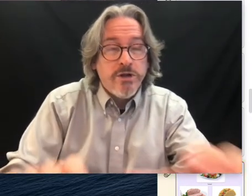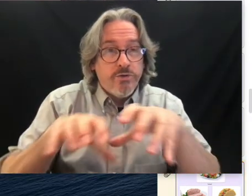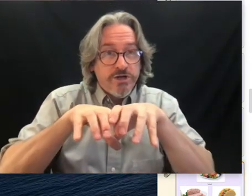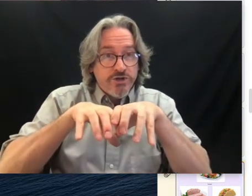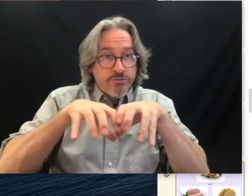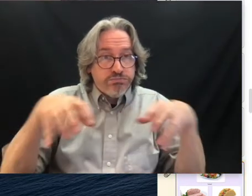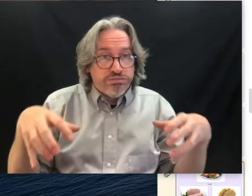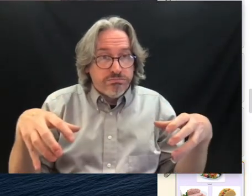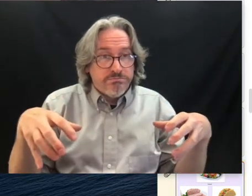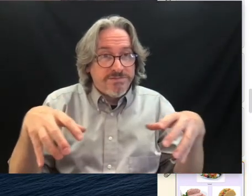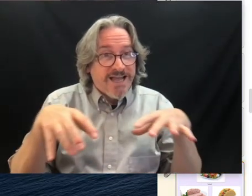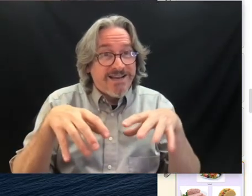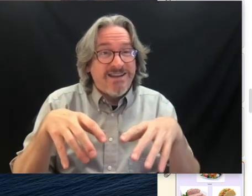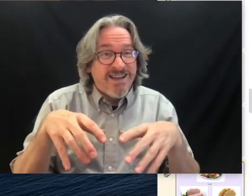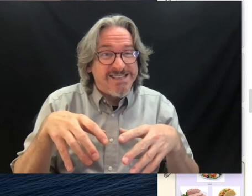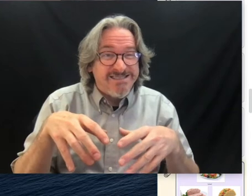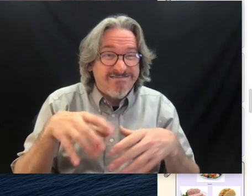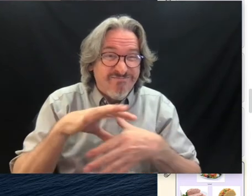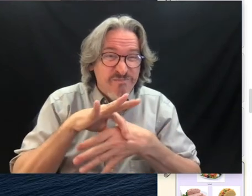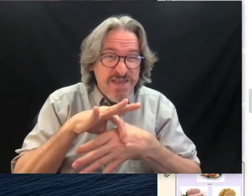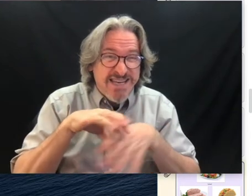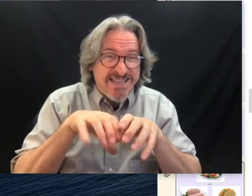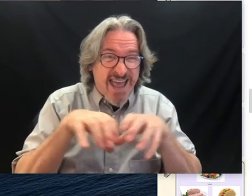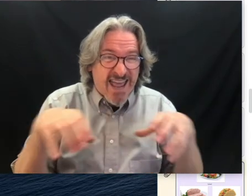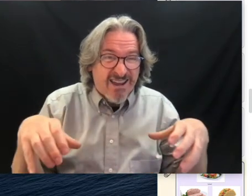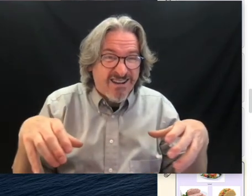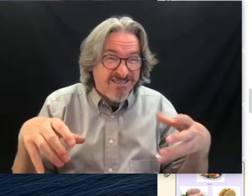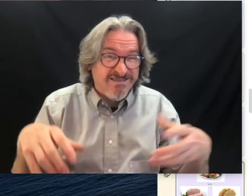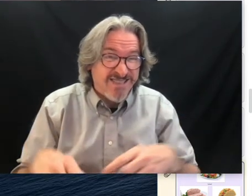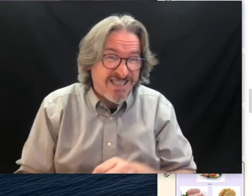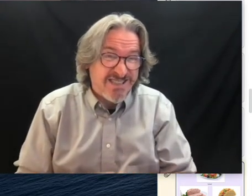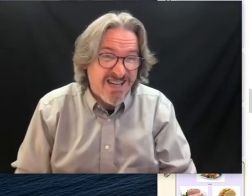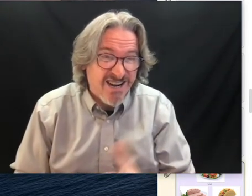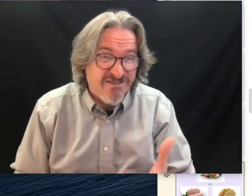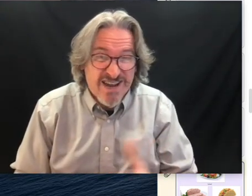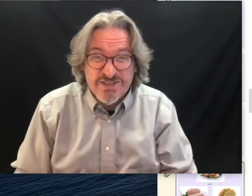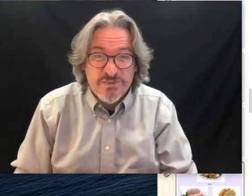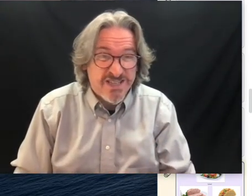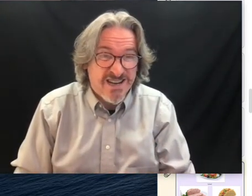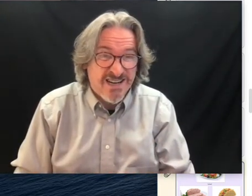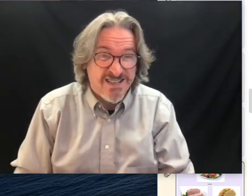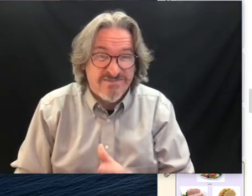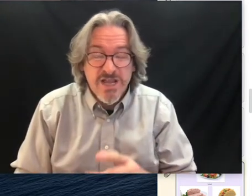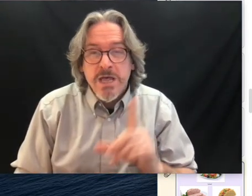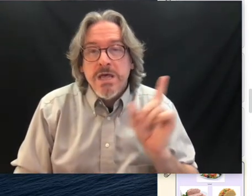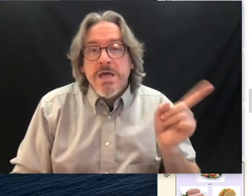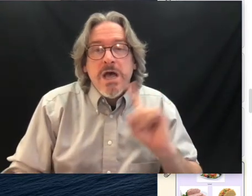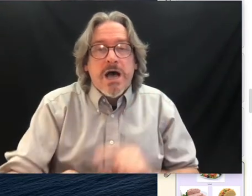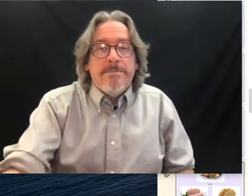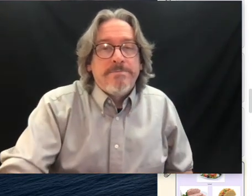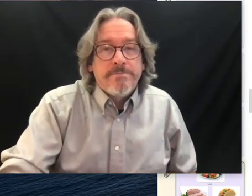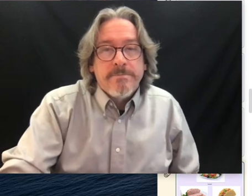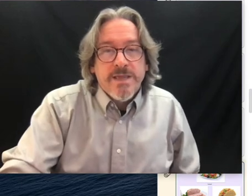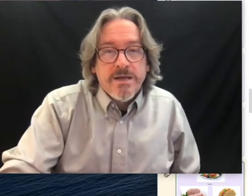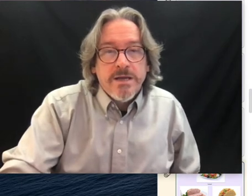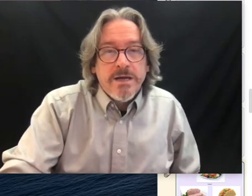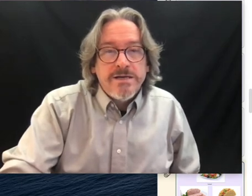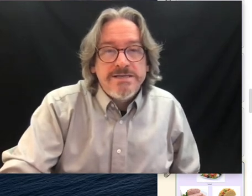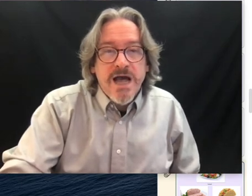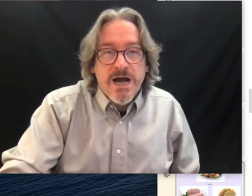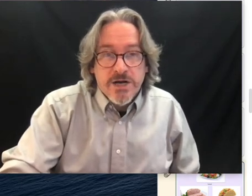or you can do like it's meat cake. It's kind of actually what the sign is.